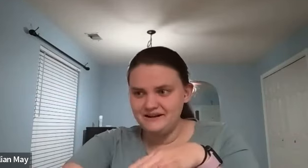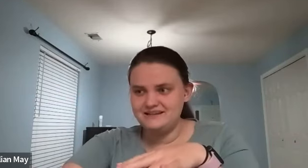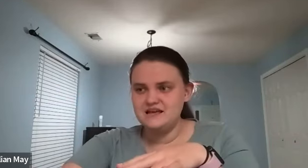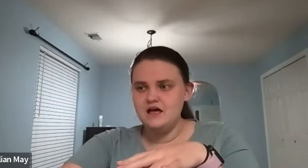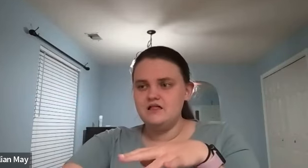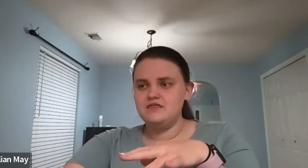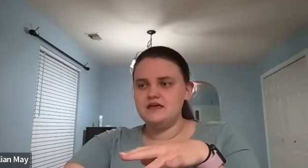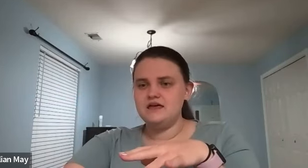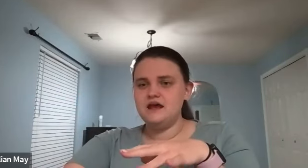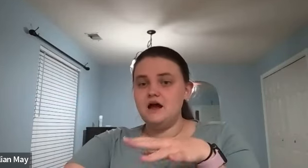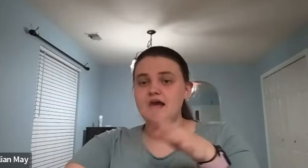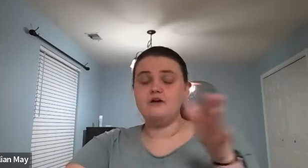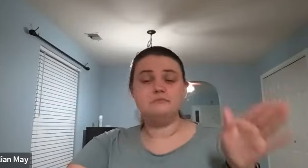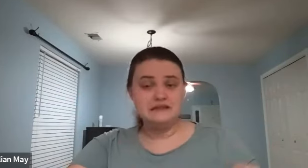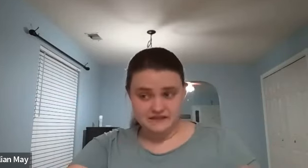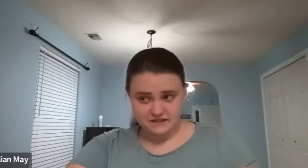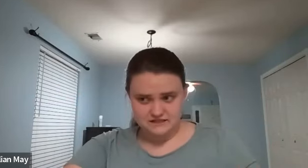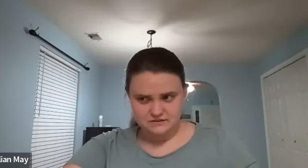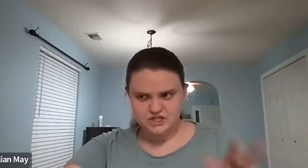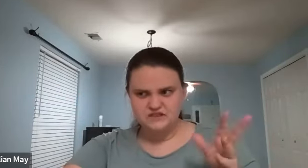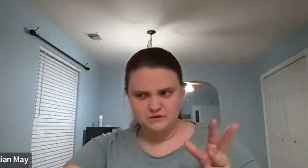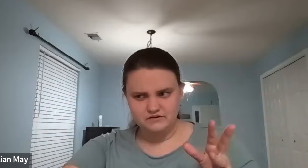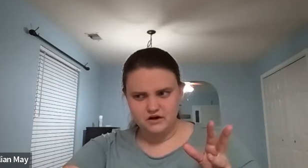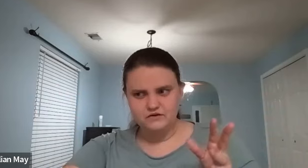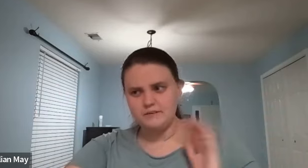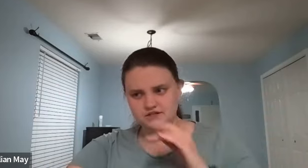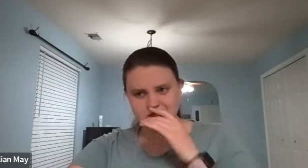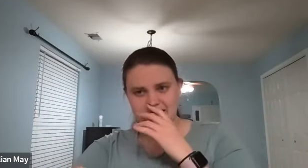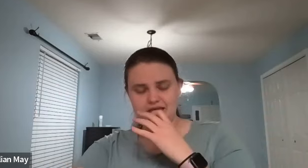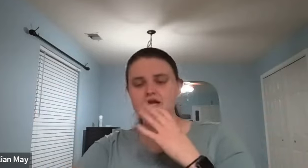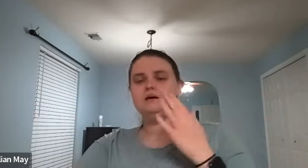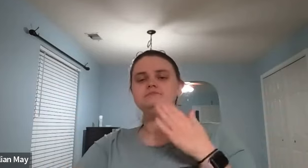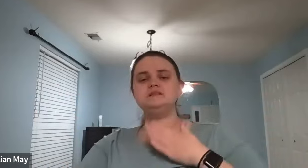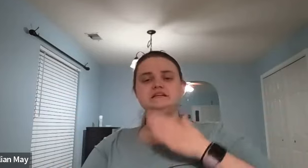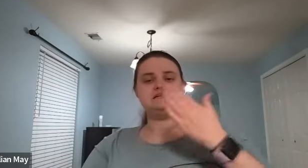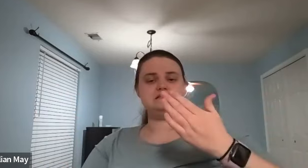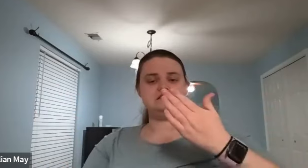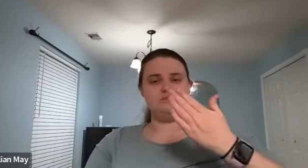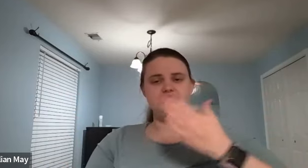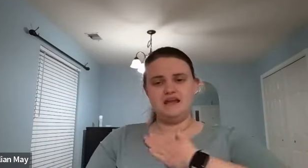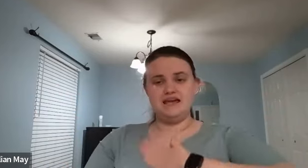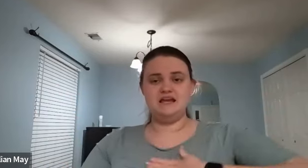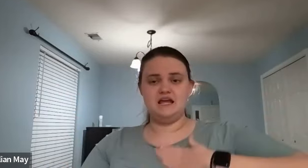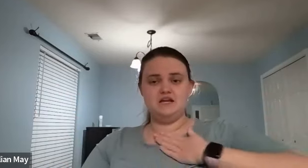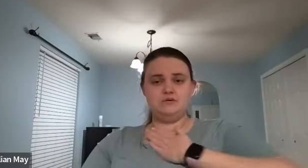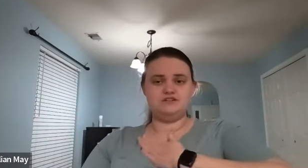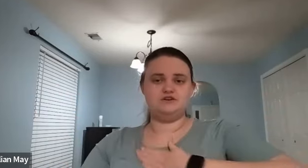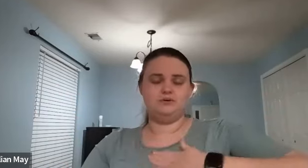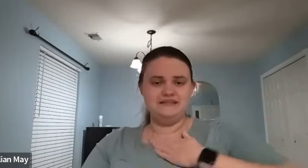anyways, then I have please, which I think we've gone over, but I'm gonna do it again. Please is open hand, and you go in a circle.